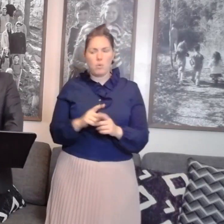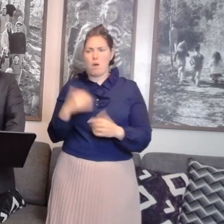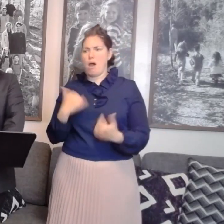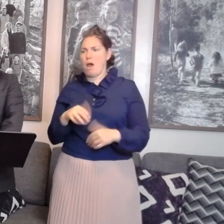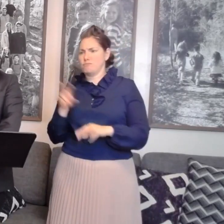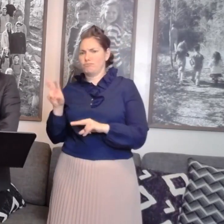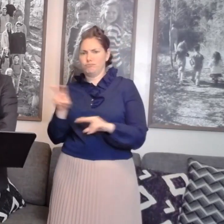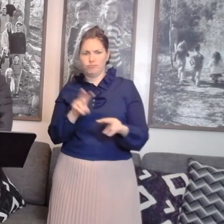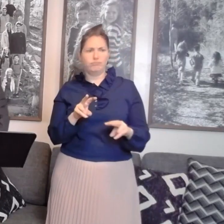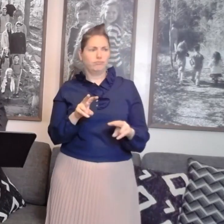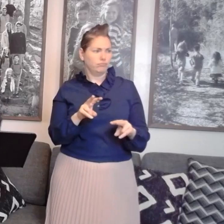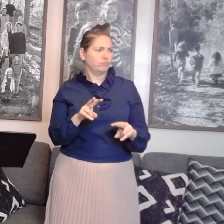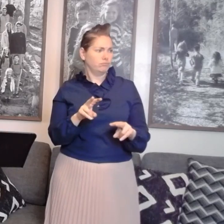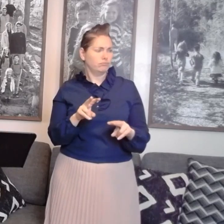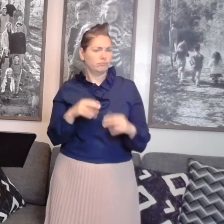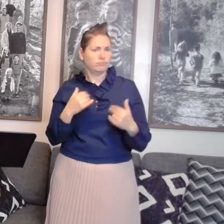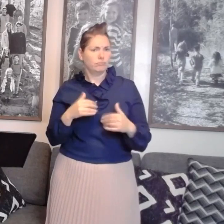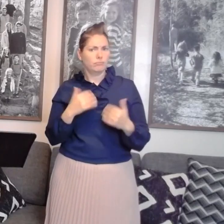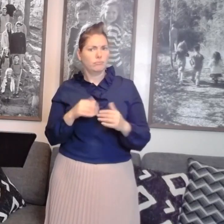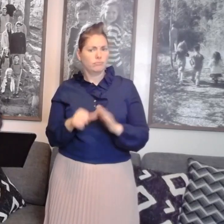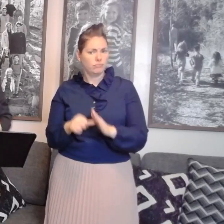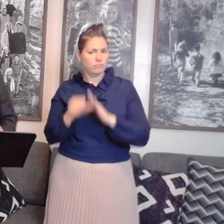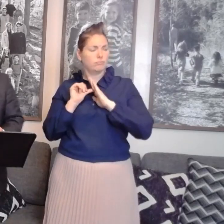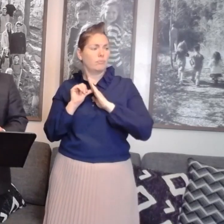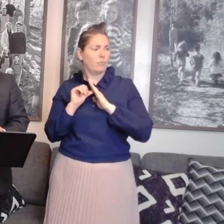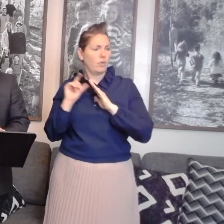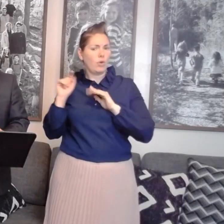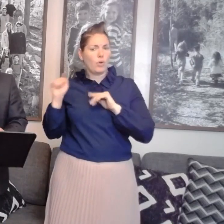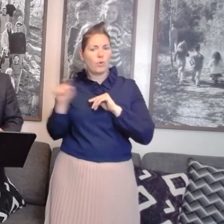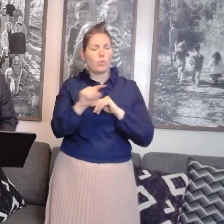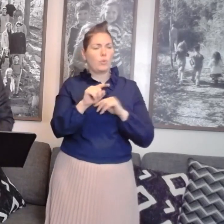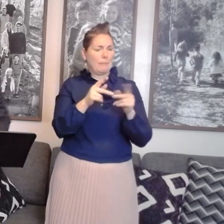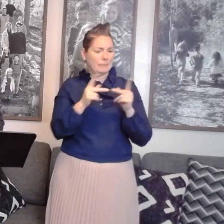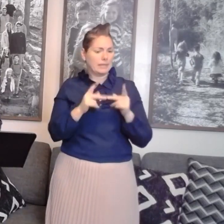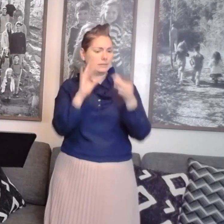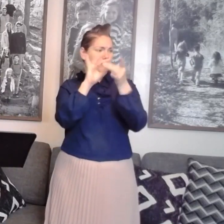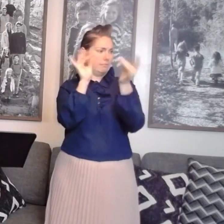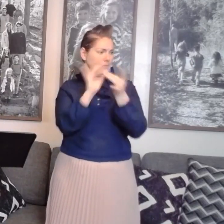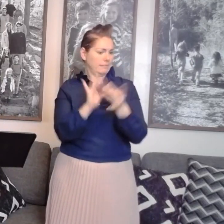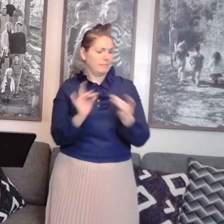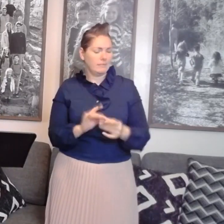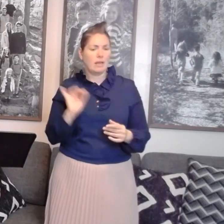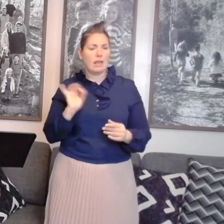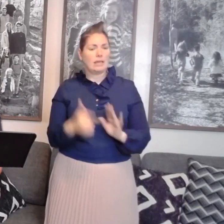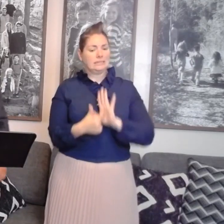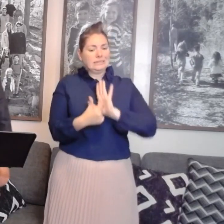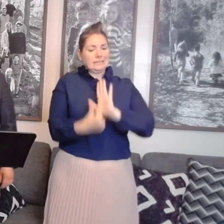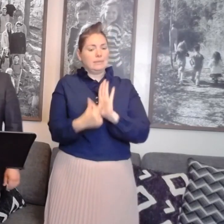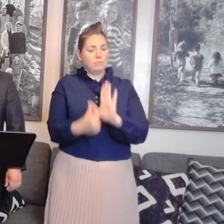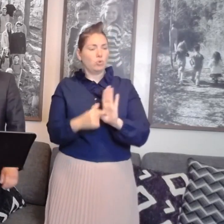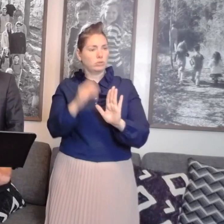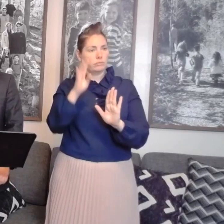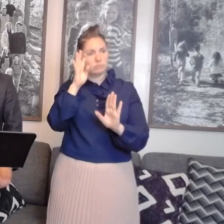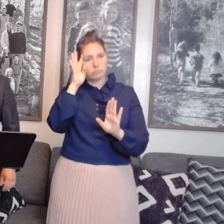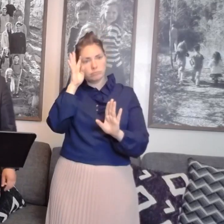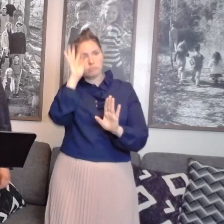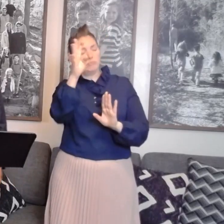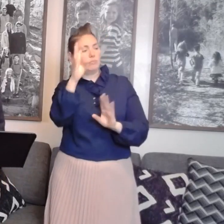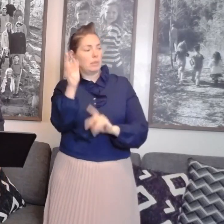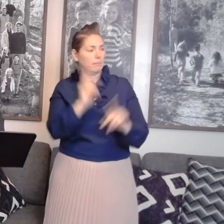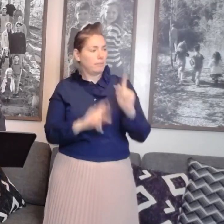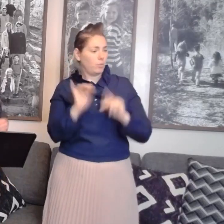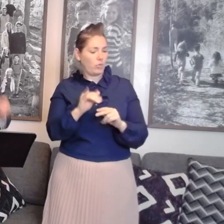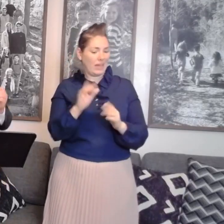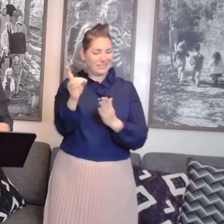that I have mentioned. They stand as symbols to the ingenuity of those who design and